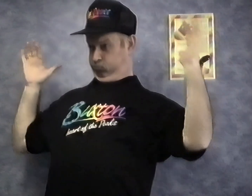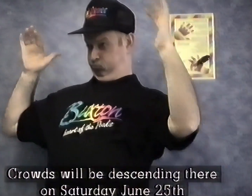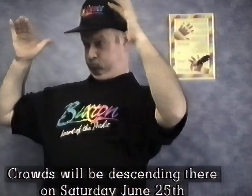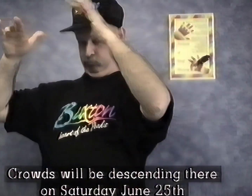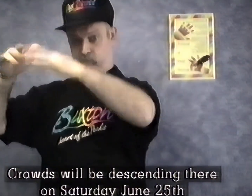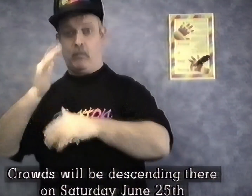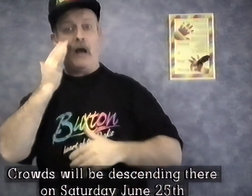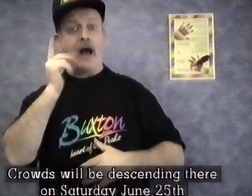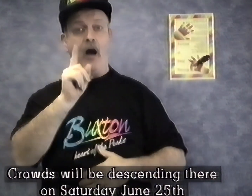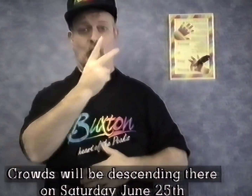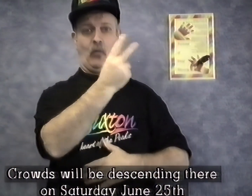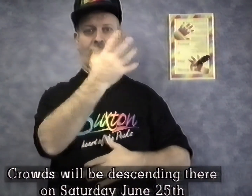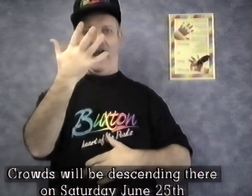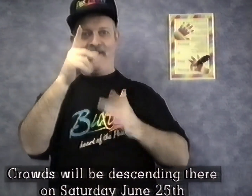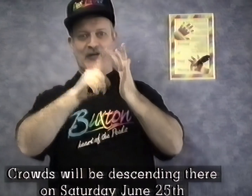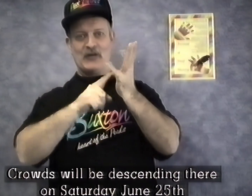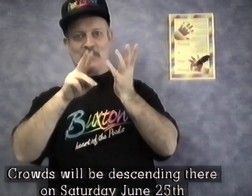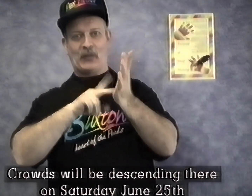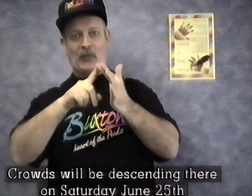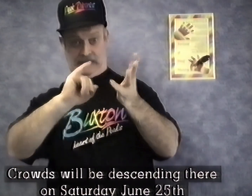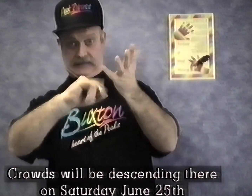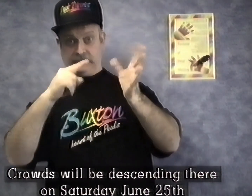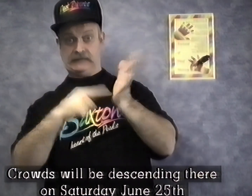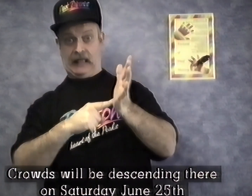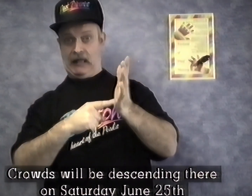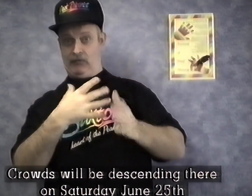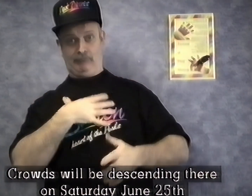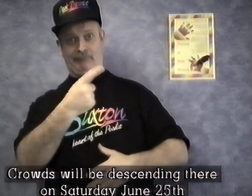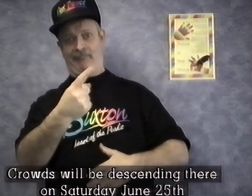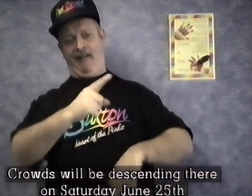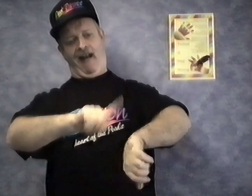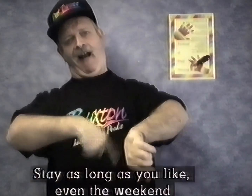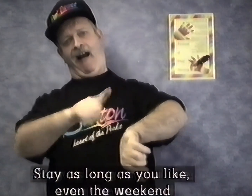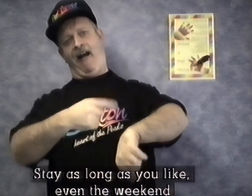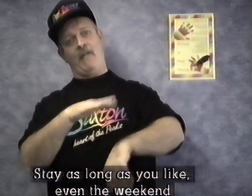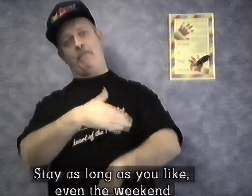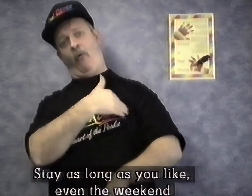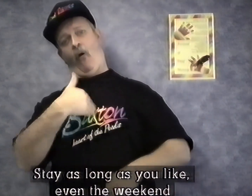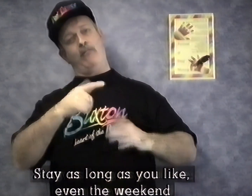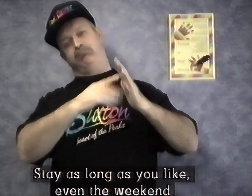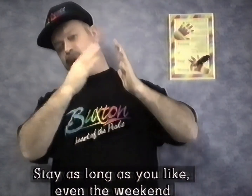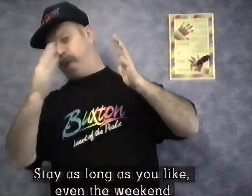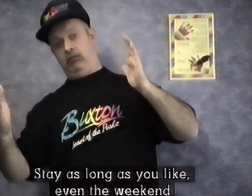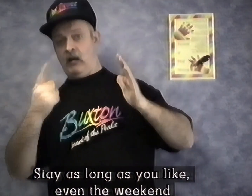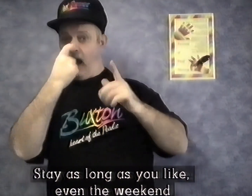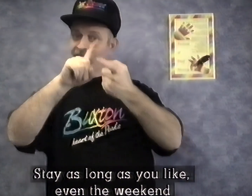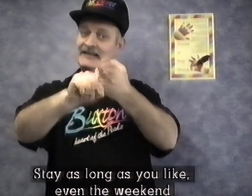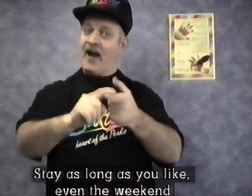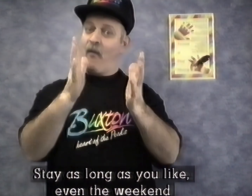Now, crowds will be descending there on Saturday, June the 25th. You can stay as long as you like, even the